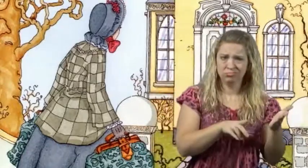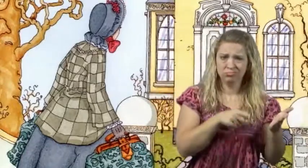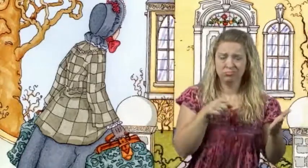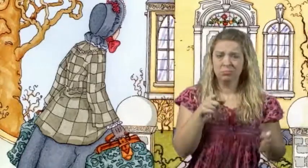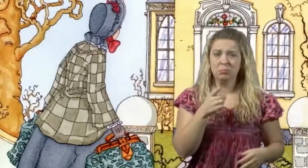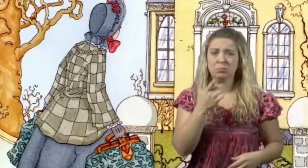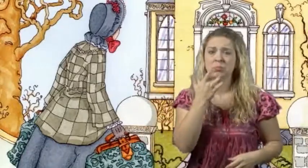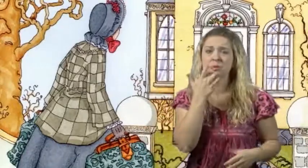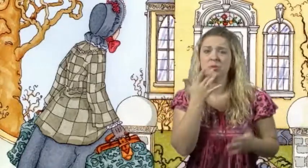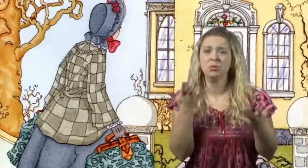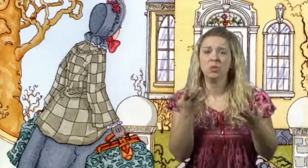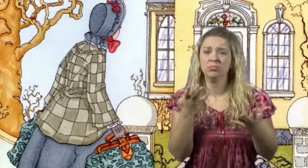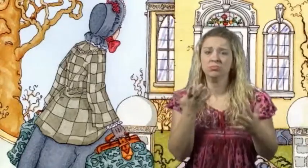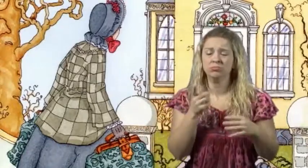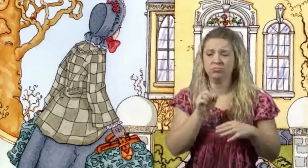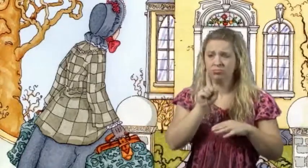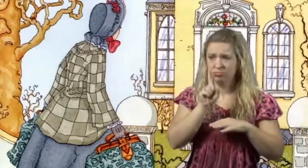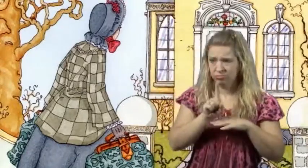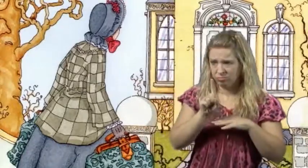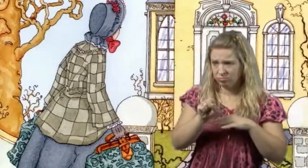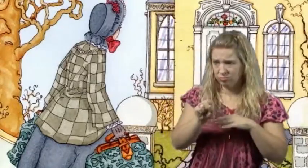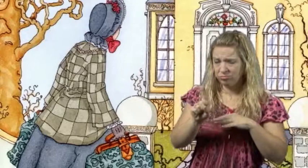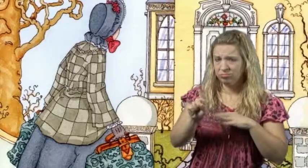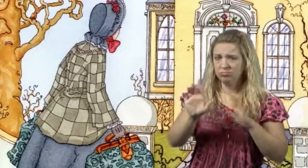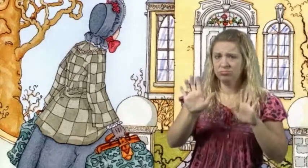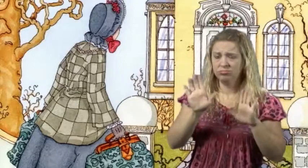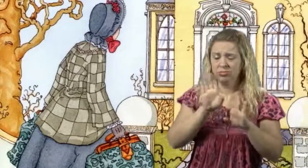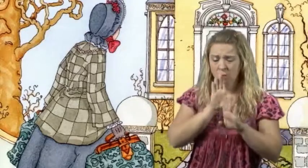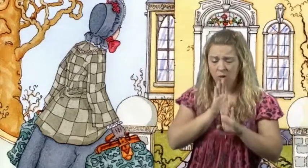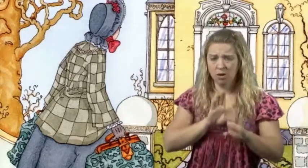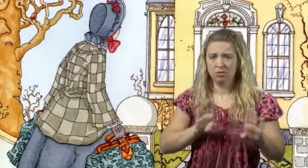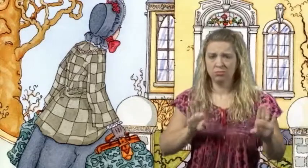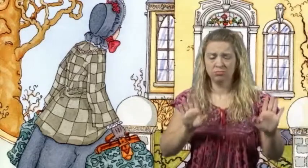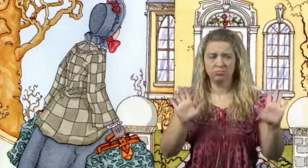She came home quietly and refused to make a show of herself.